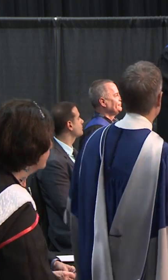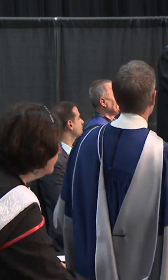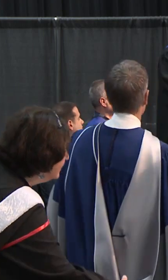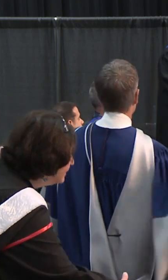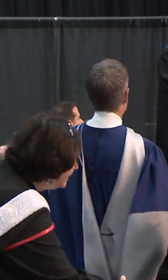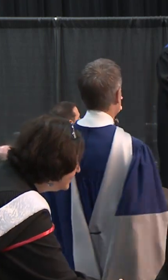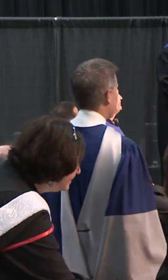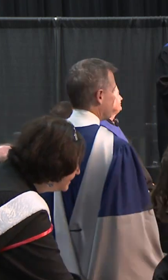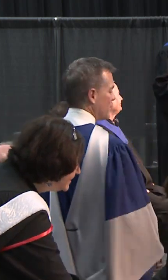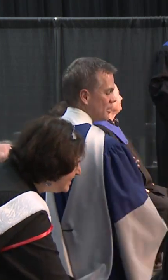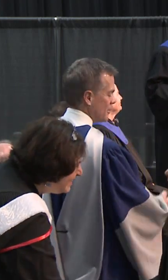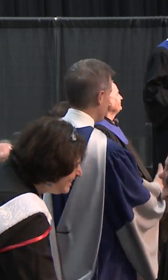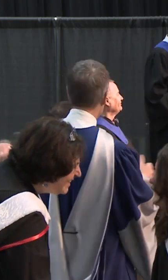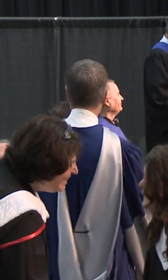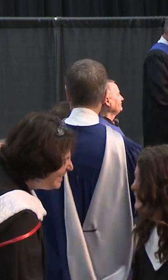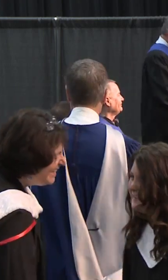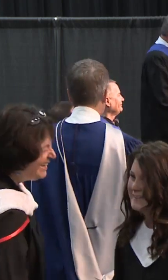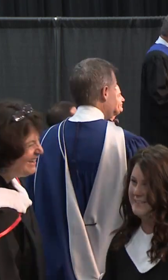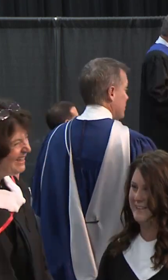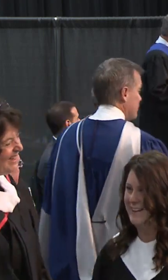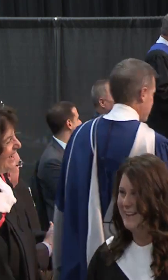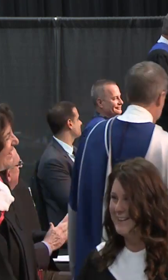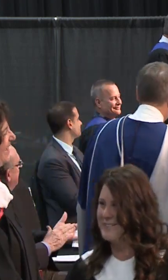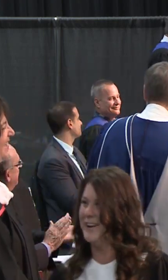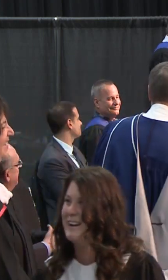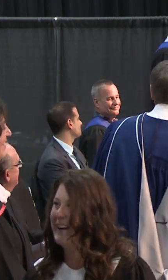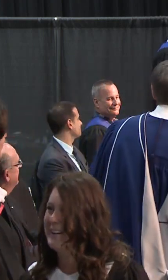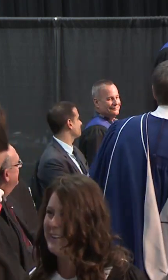Danielle Pence.